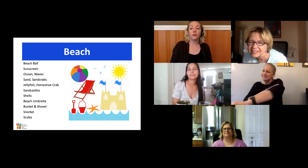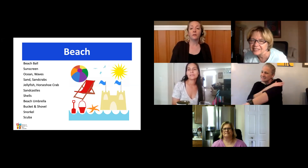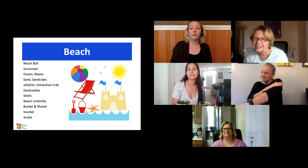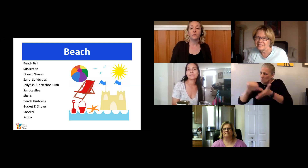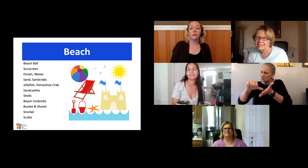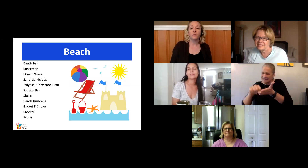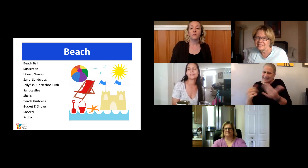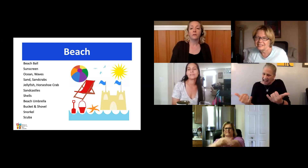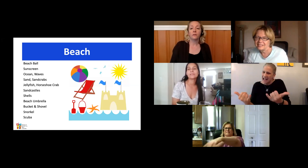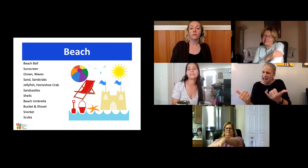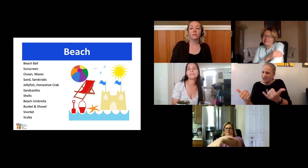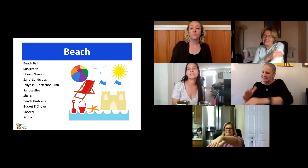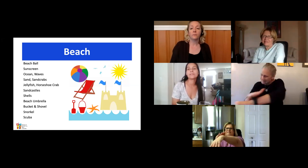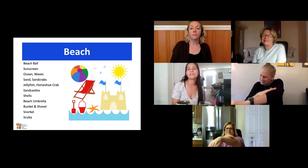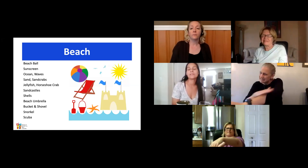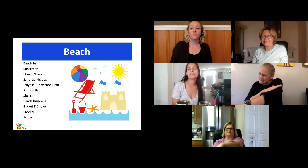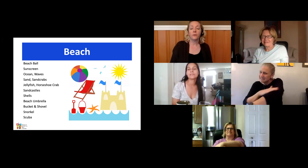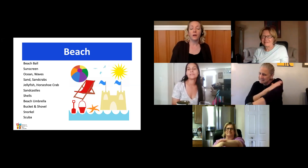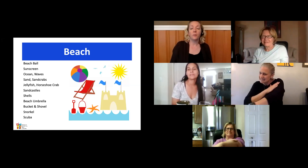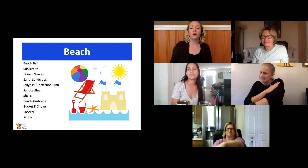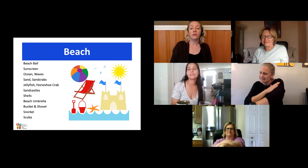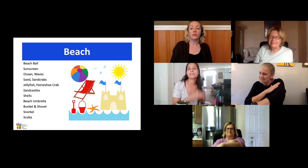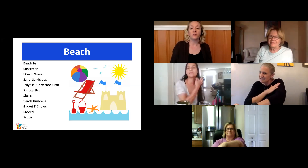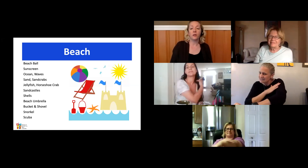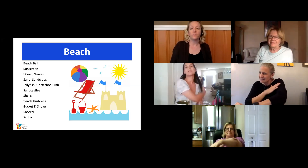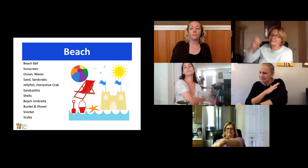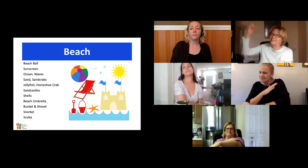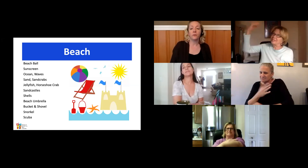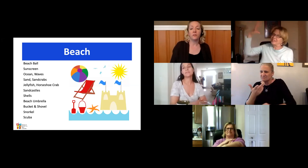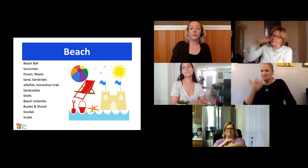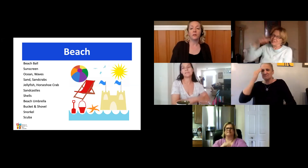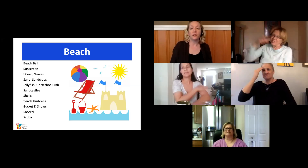You got to put on sunscreen. And typically we do it like this.